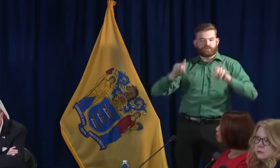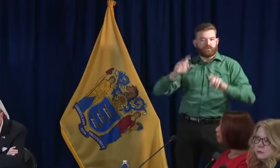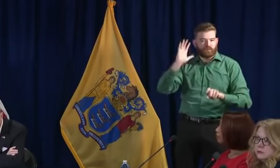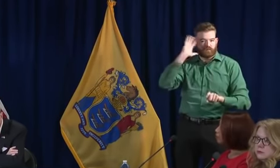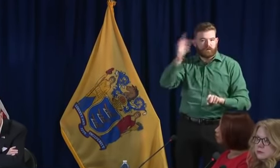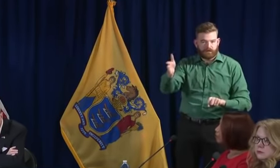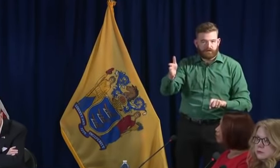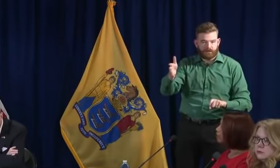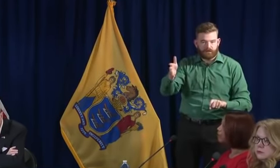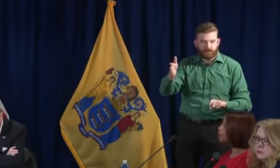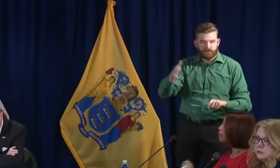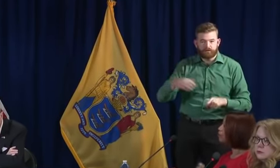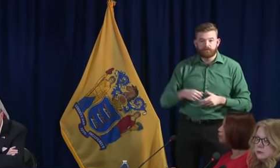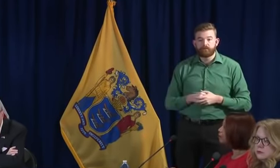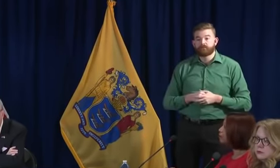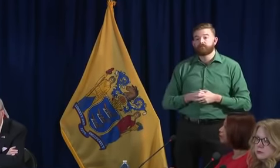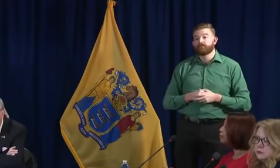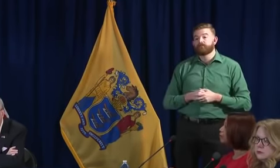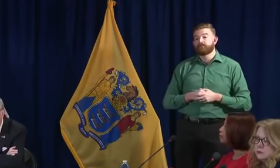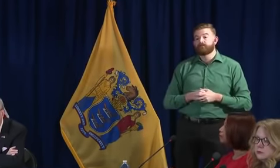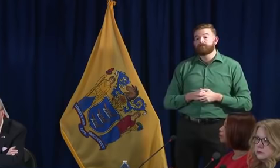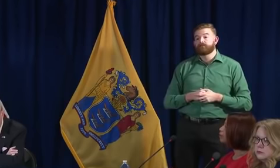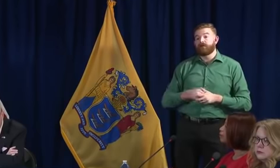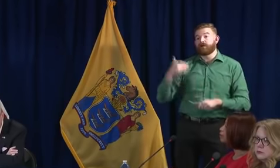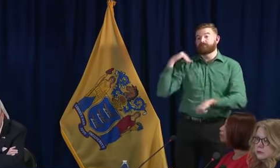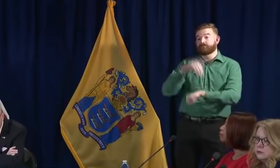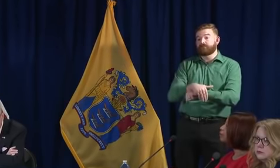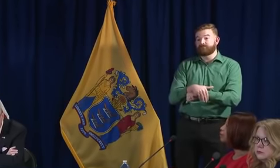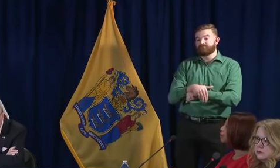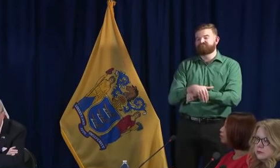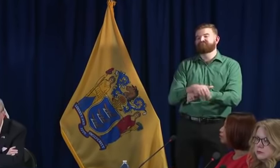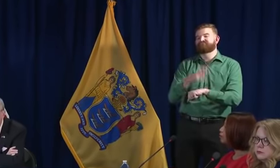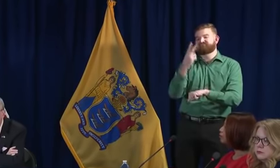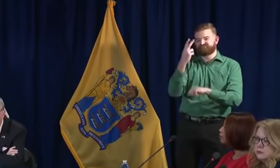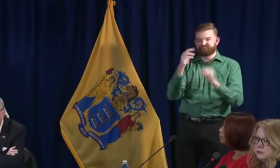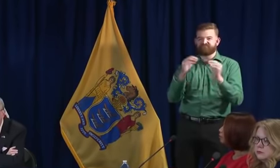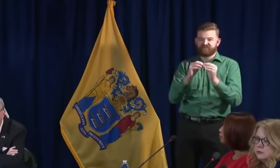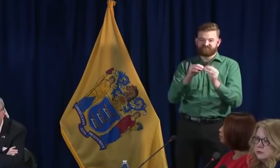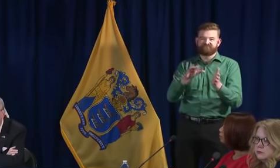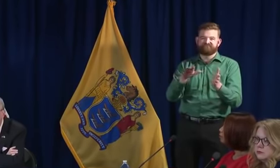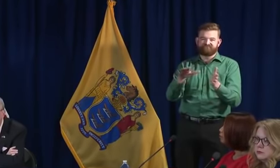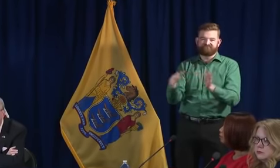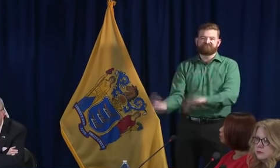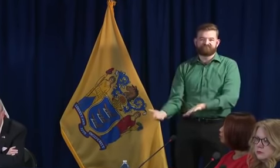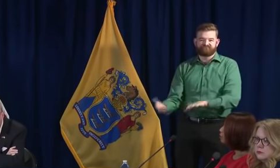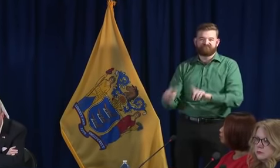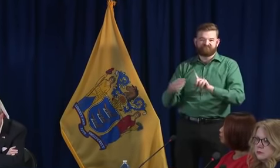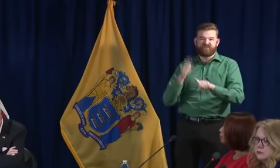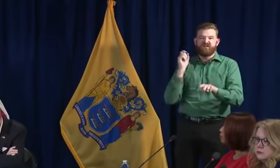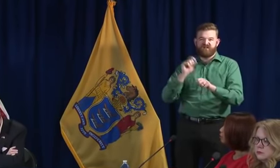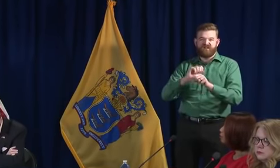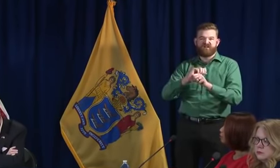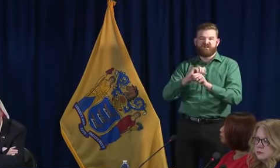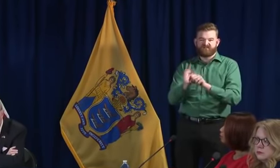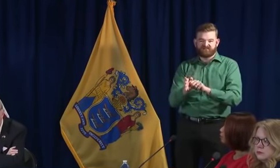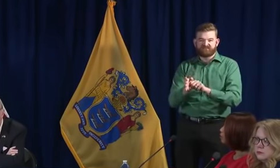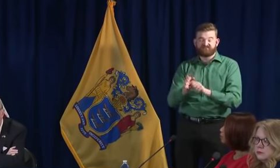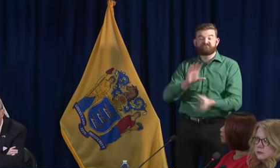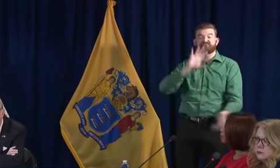additional deaths related to cases of COVID-19. That brings the total fatalities of